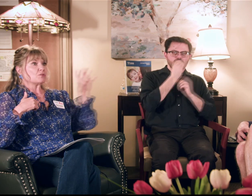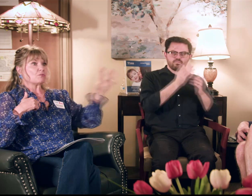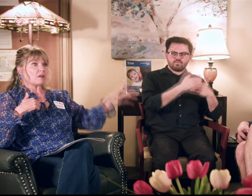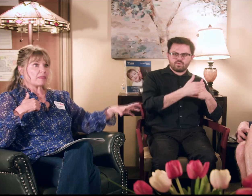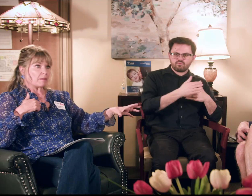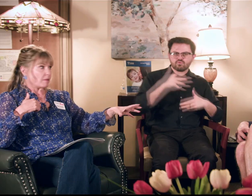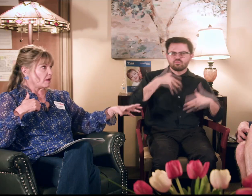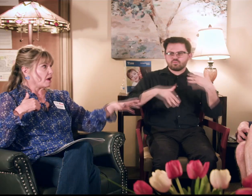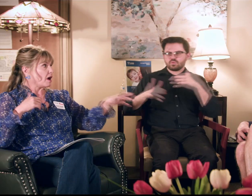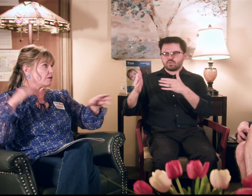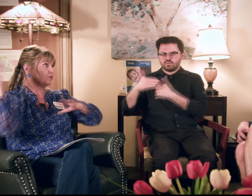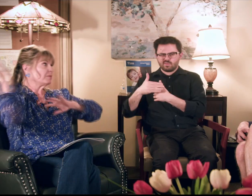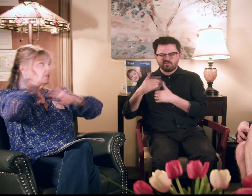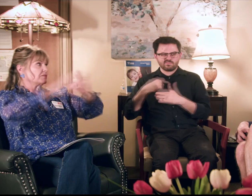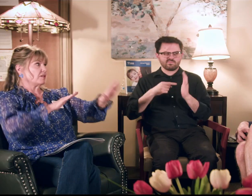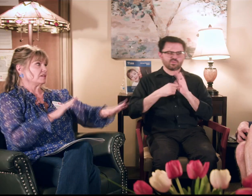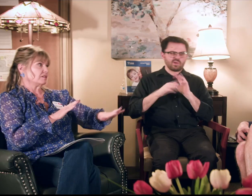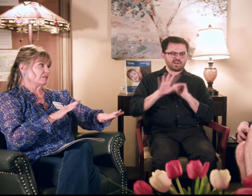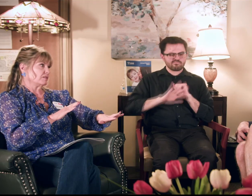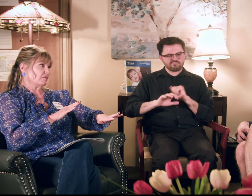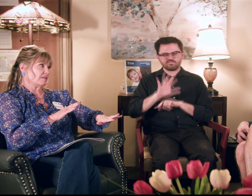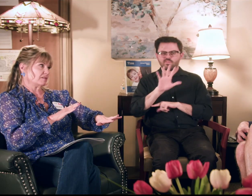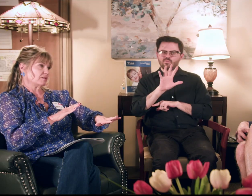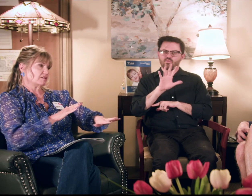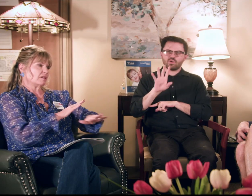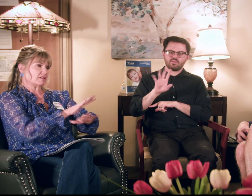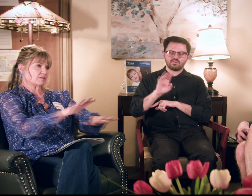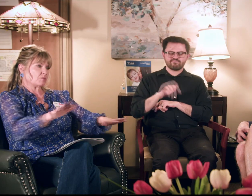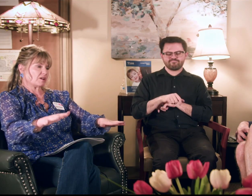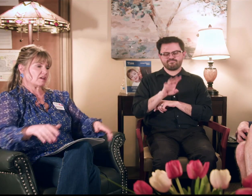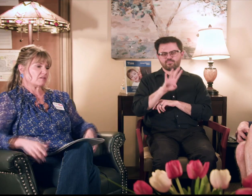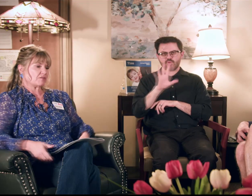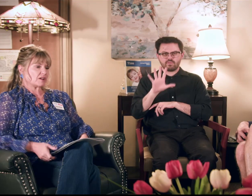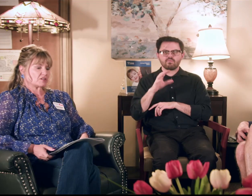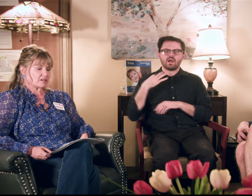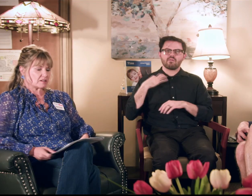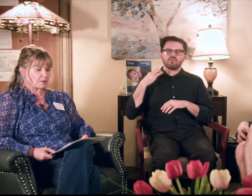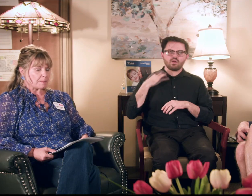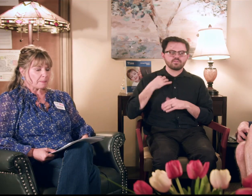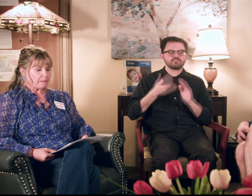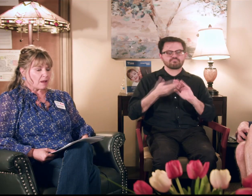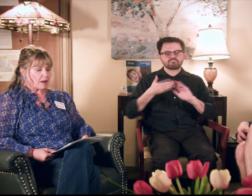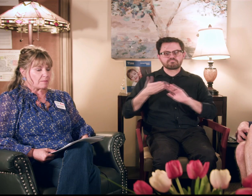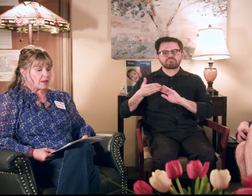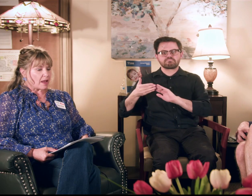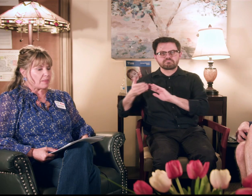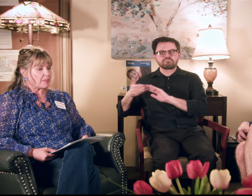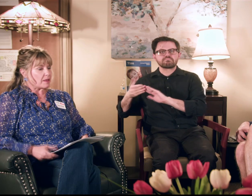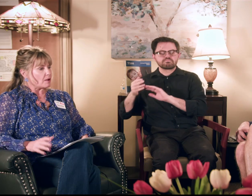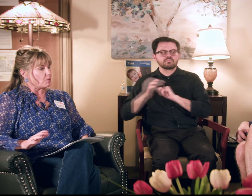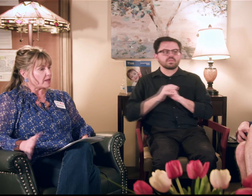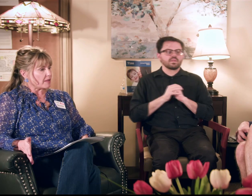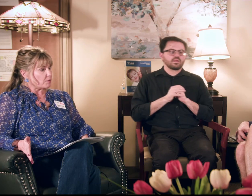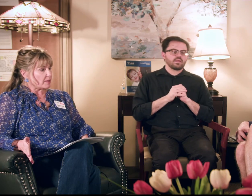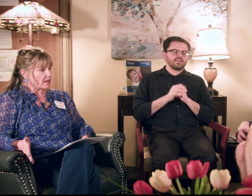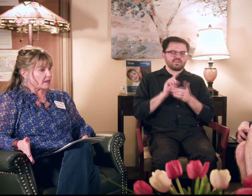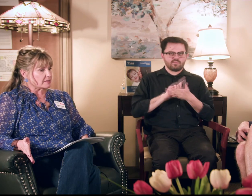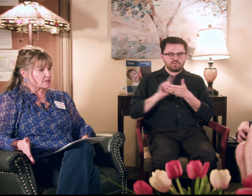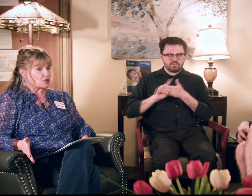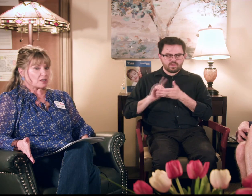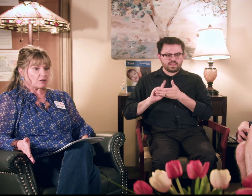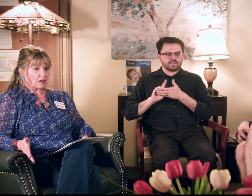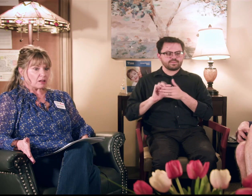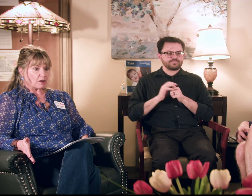volunteers a week to run them, 100 plus volunteers to run this work here for H&S here. And we gave